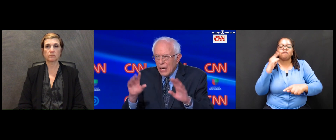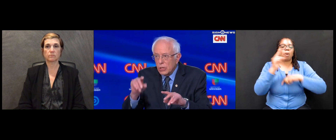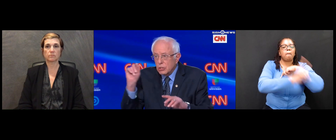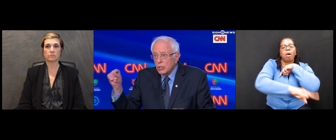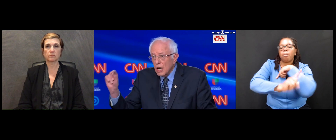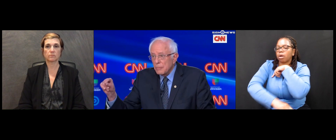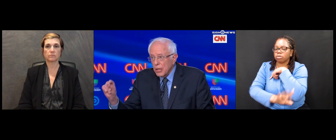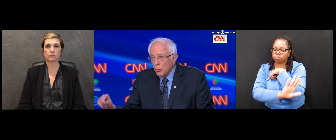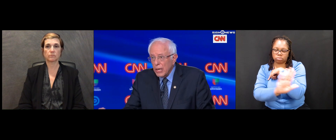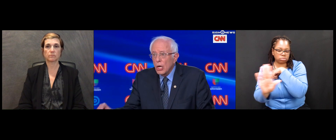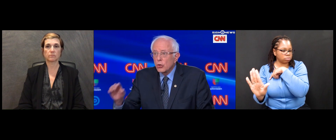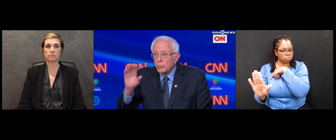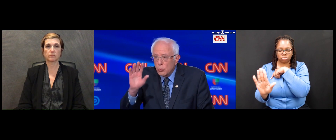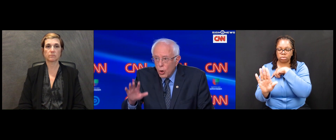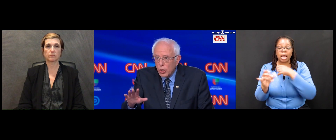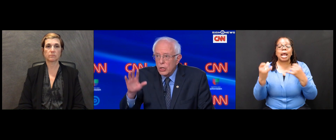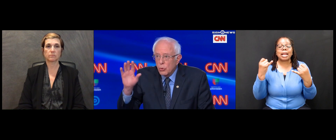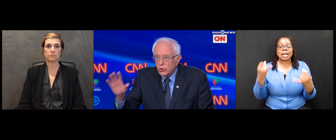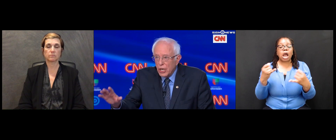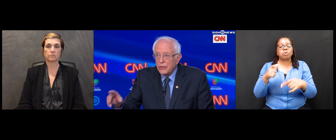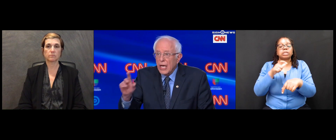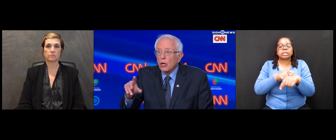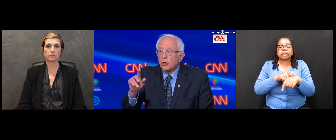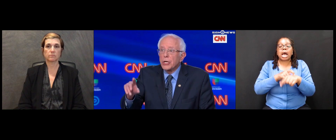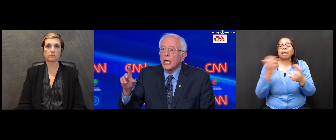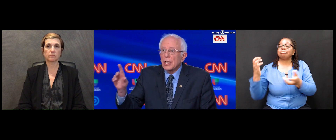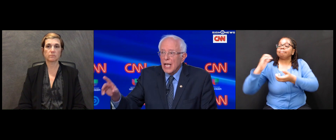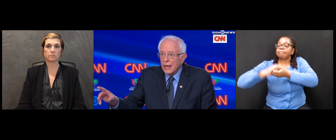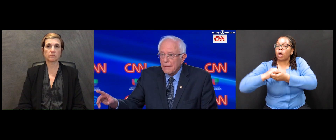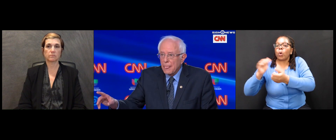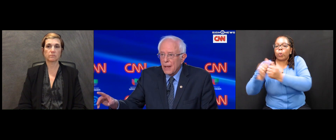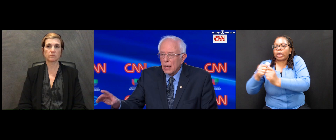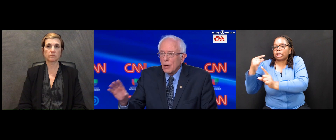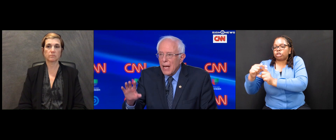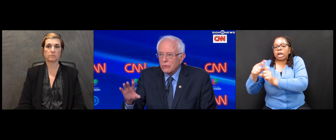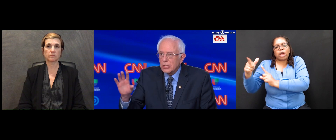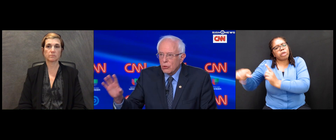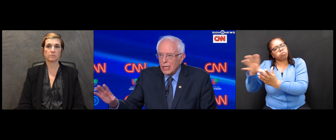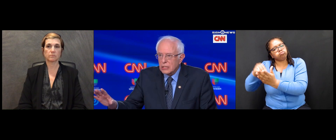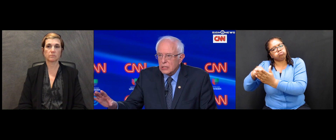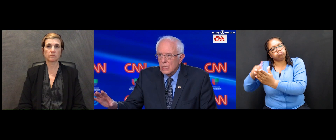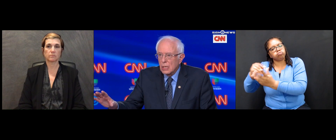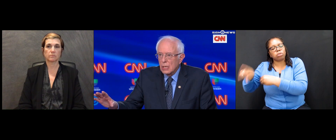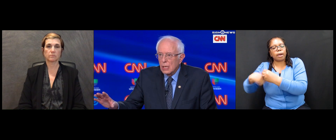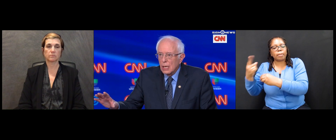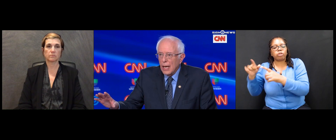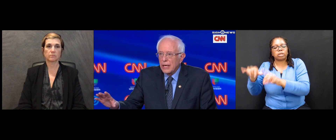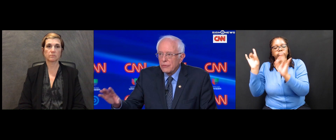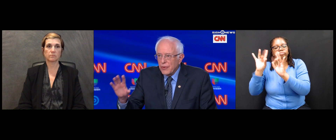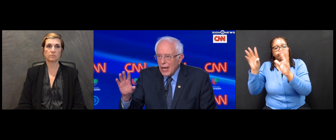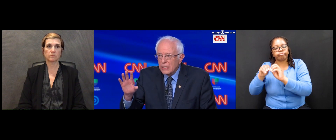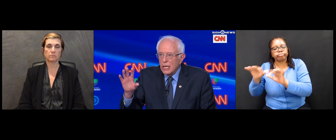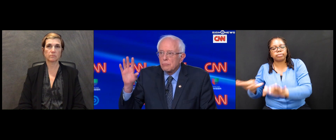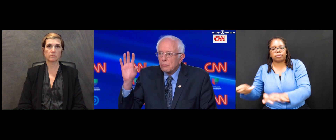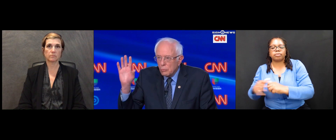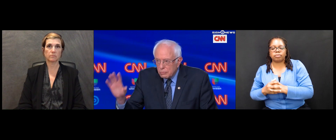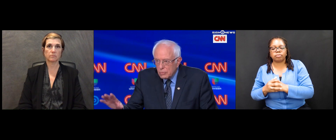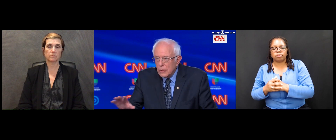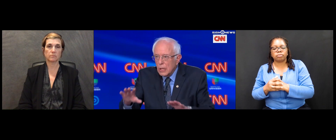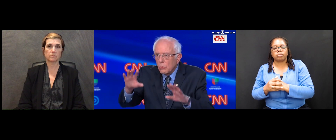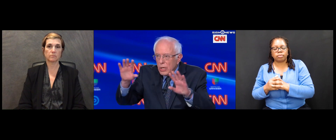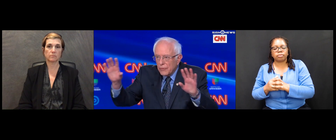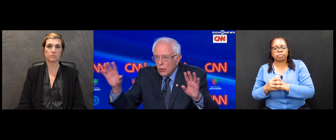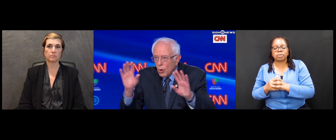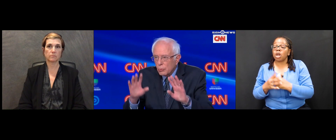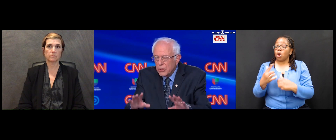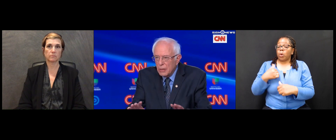people. Now is the time, by the way, to be working with China. They are learning a lot about this crisis. And in fact, they,